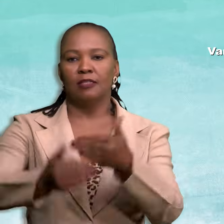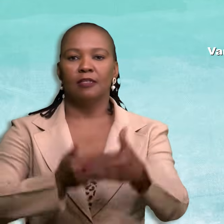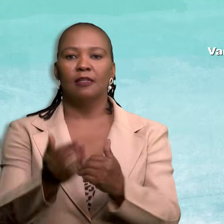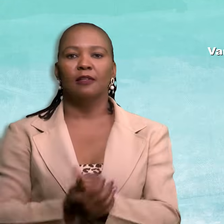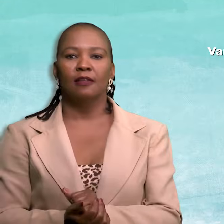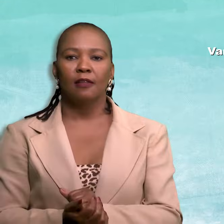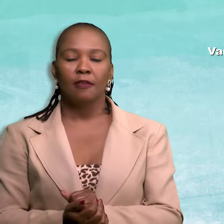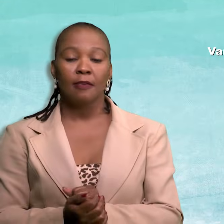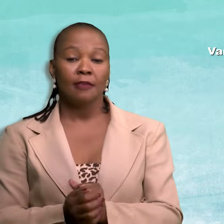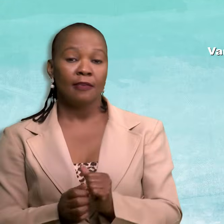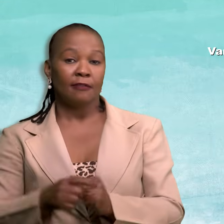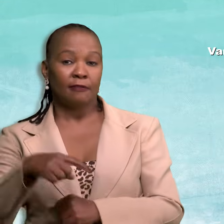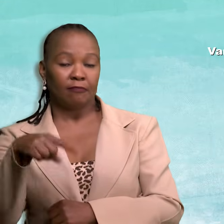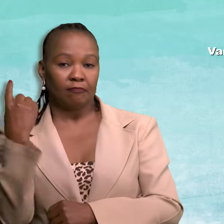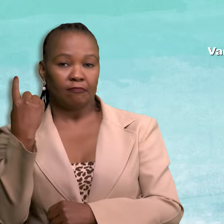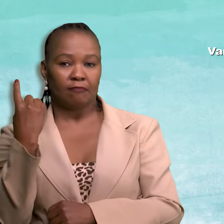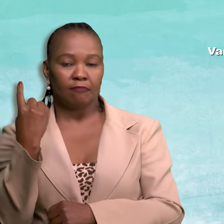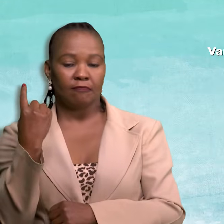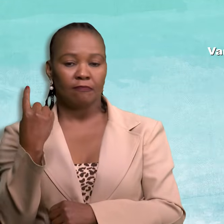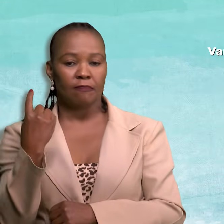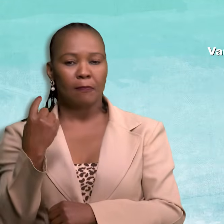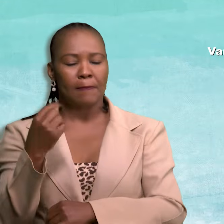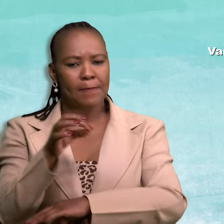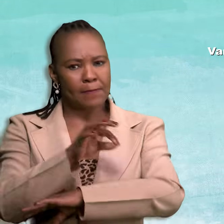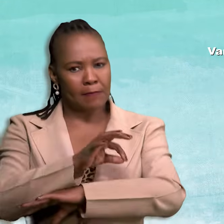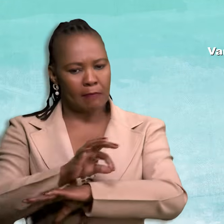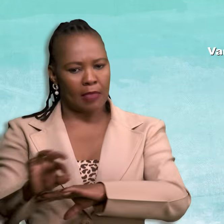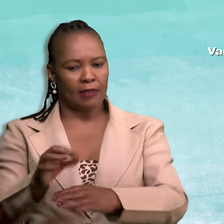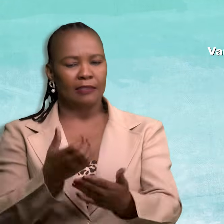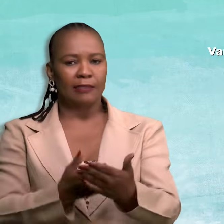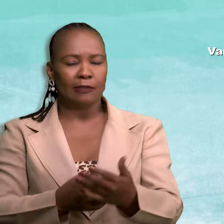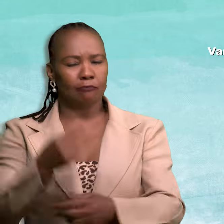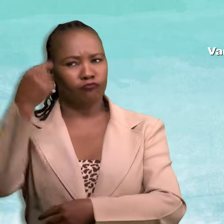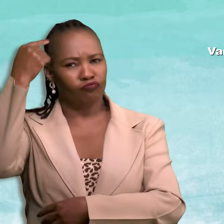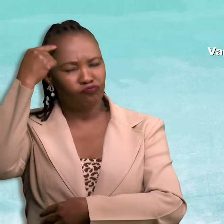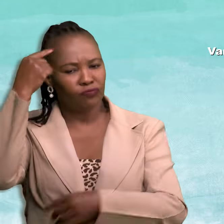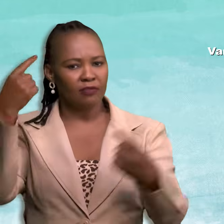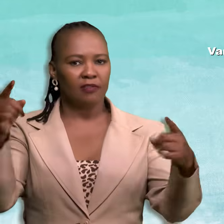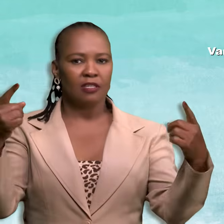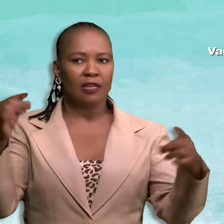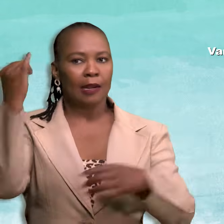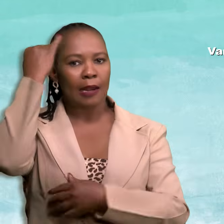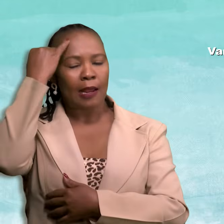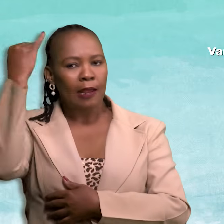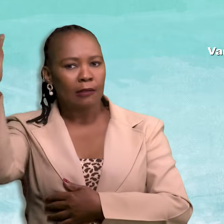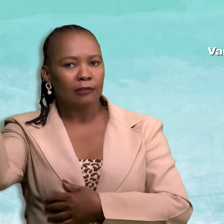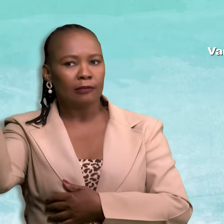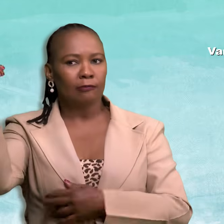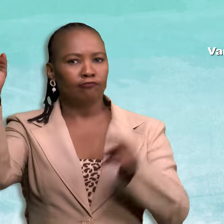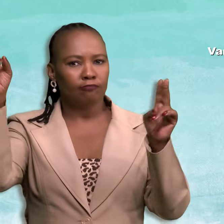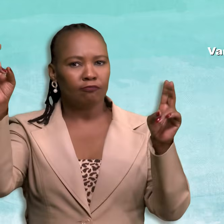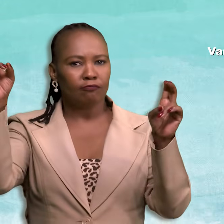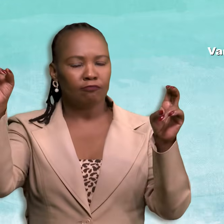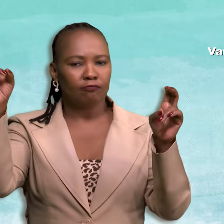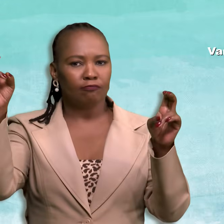Firstly, you need to plan the essay by brainstorming various ideas, concepts, and theories that you